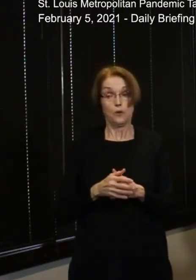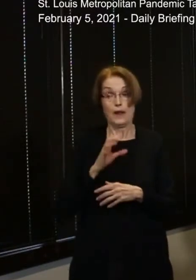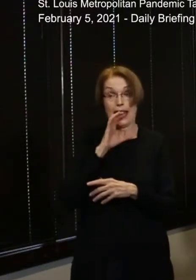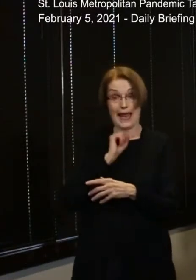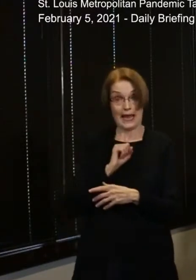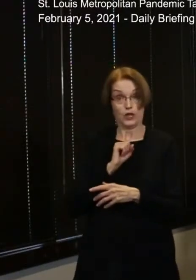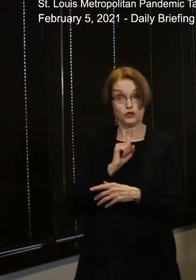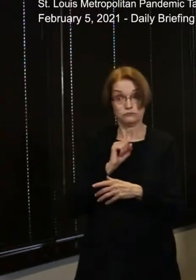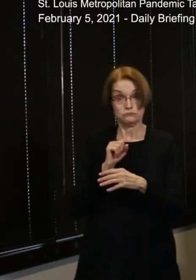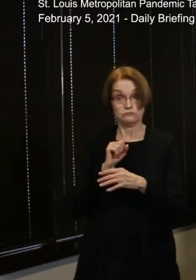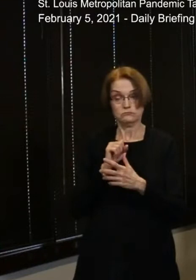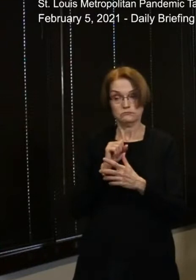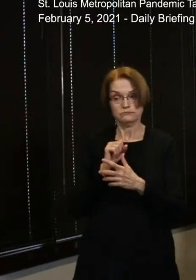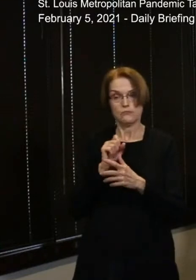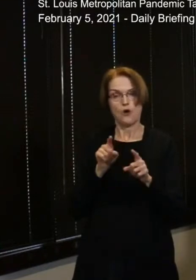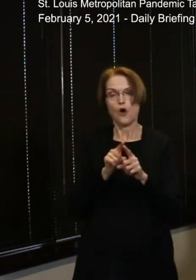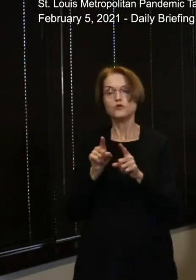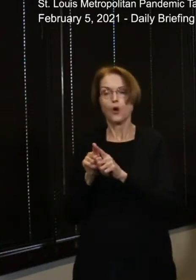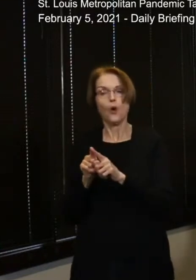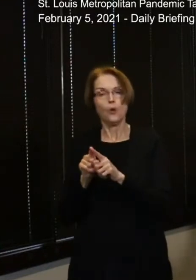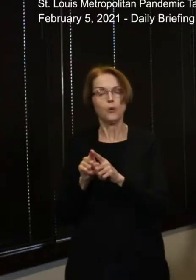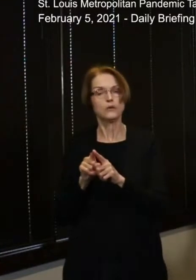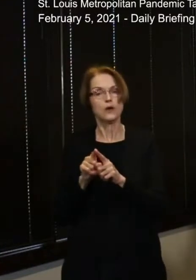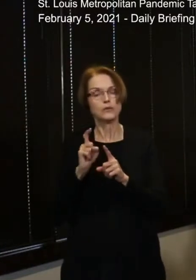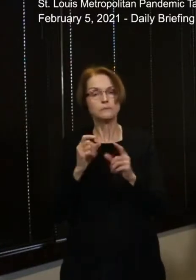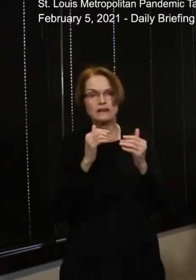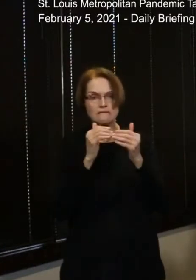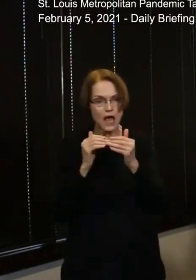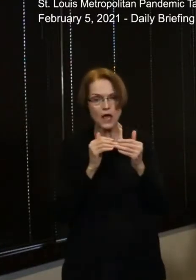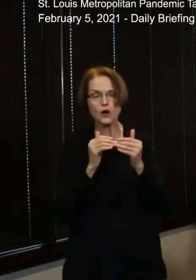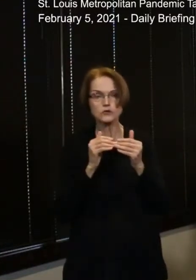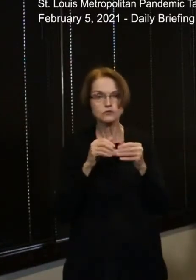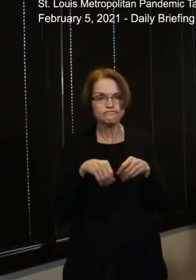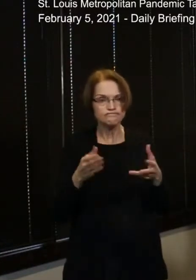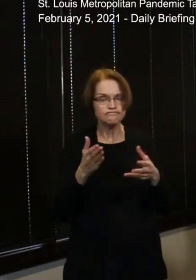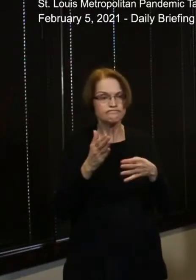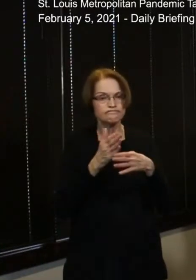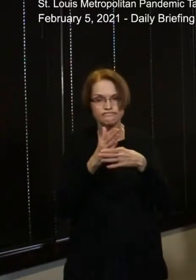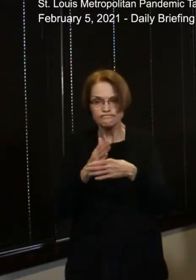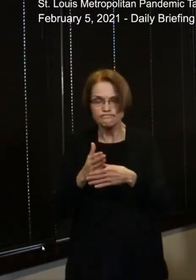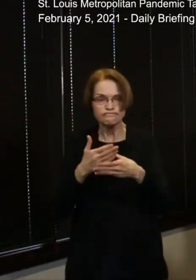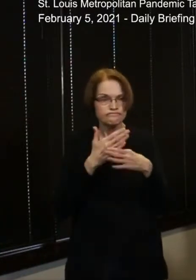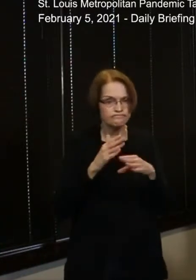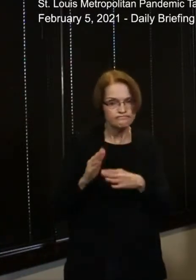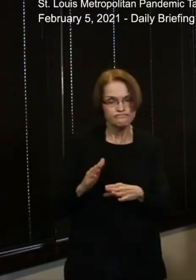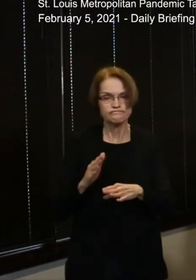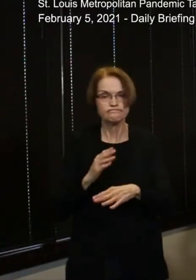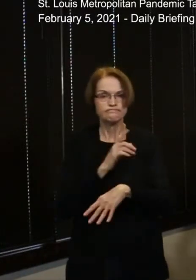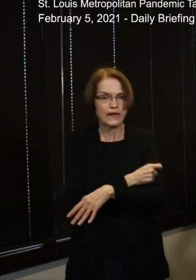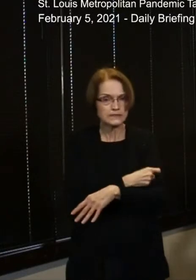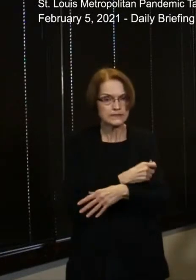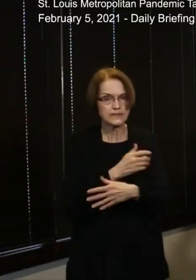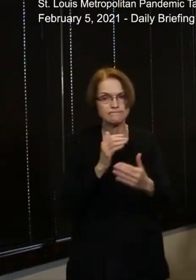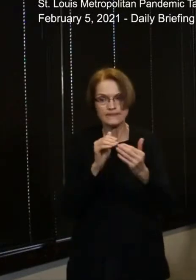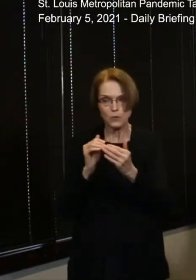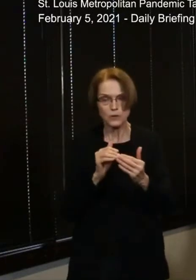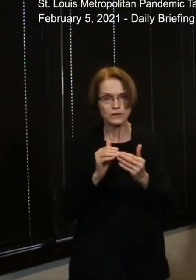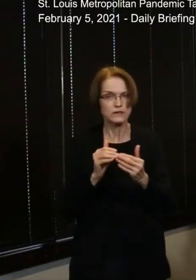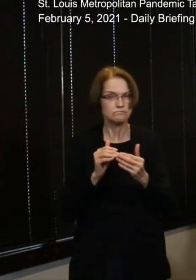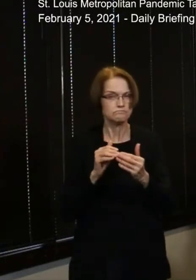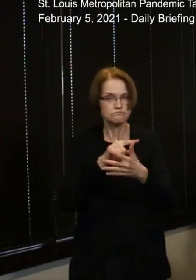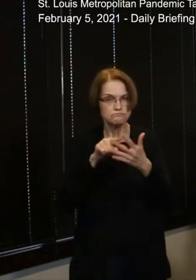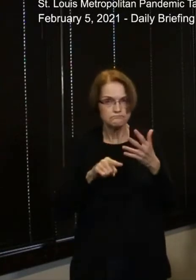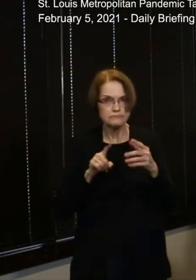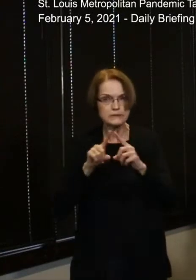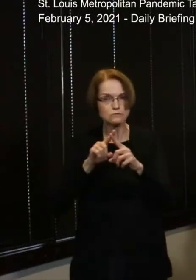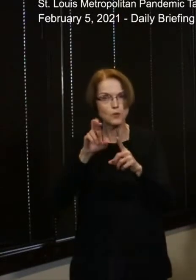we also have to look at equity. And we'll continue to share updates on our vaccination progress as we go